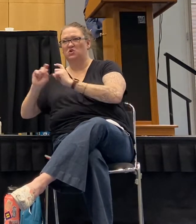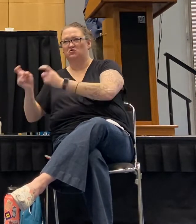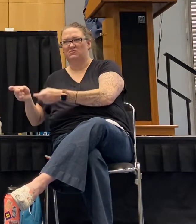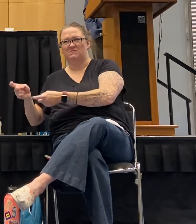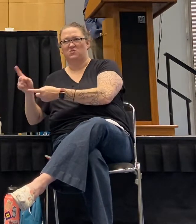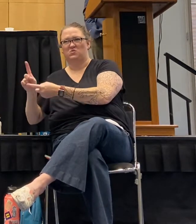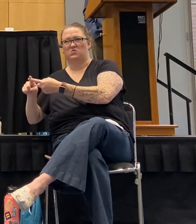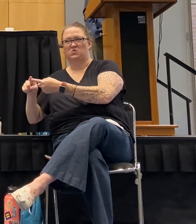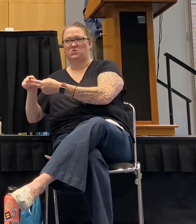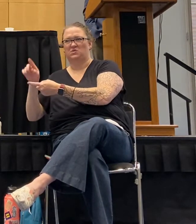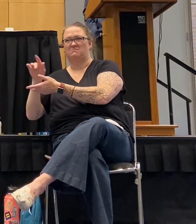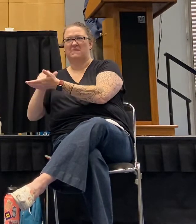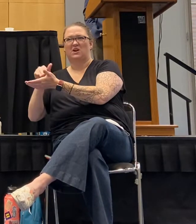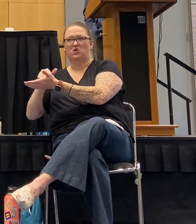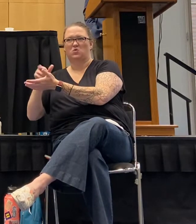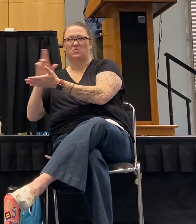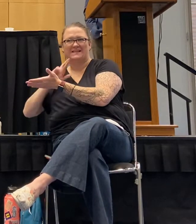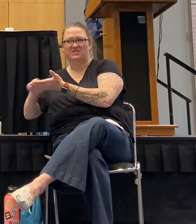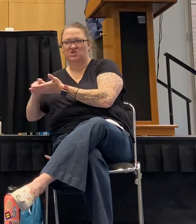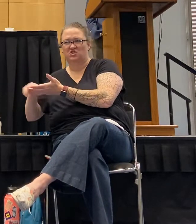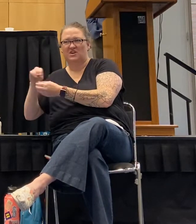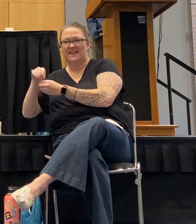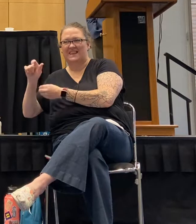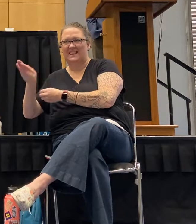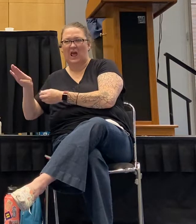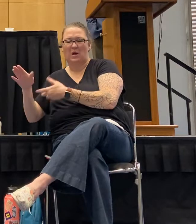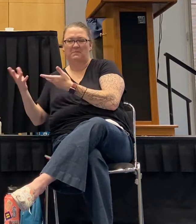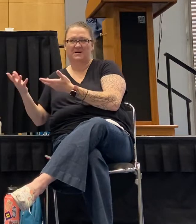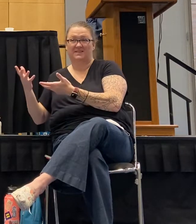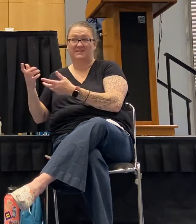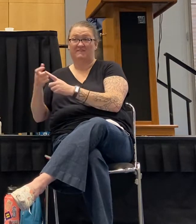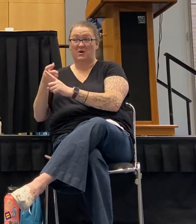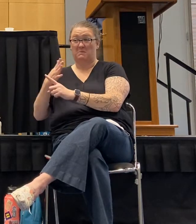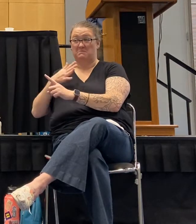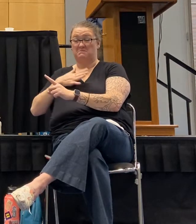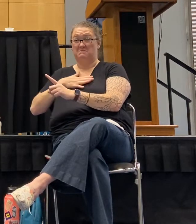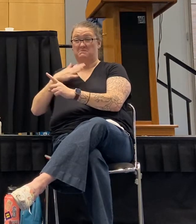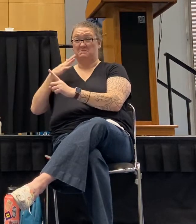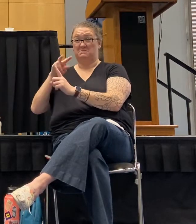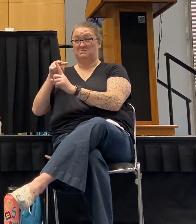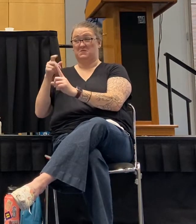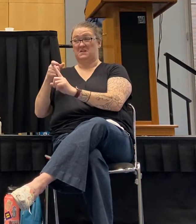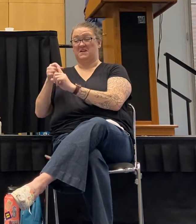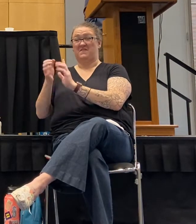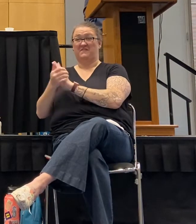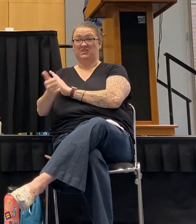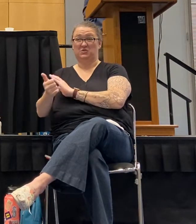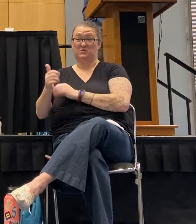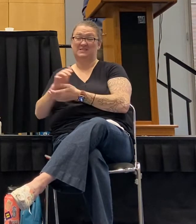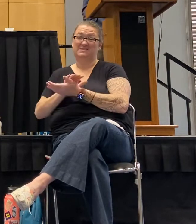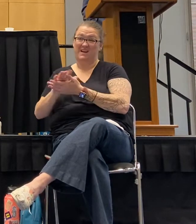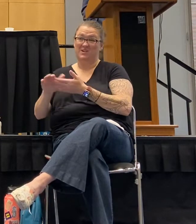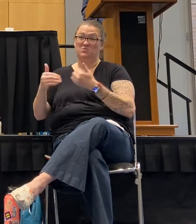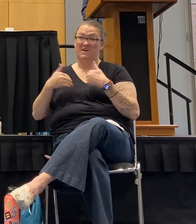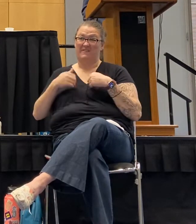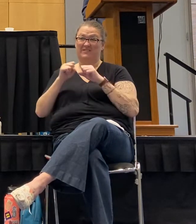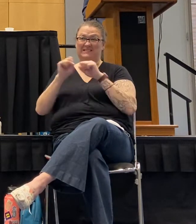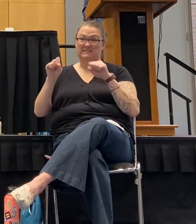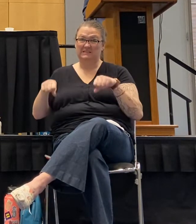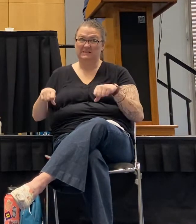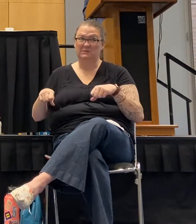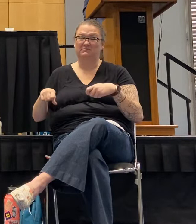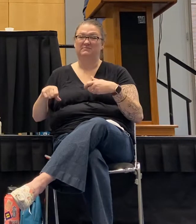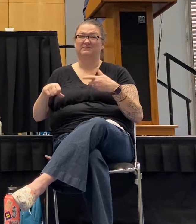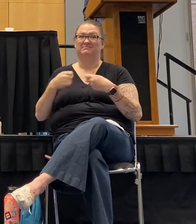contribute to biomedical research in the lab. And frankly, from a standpoint of efficiency, it was nice to have a